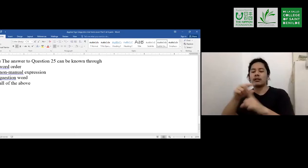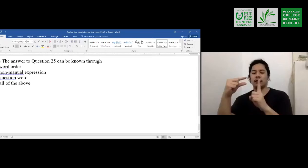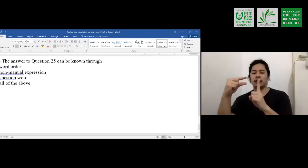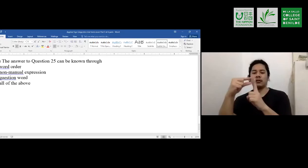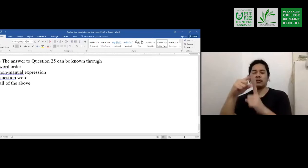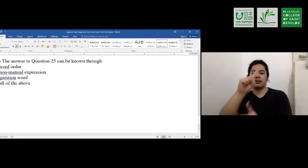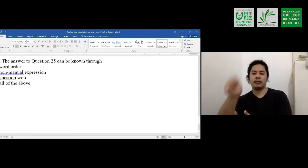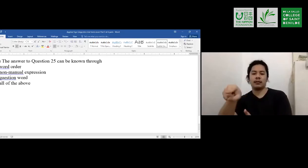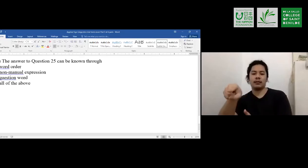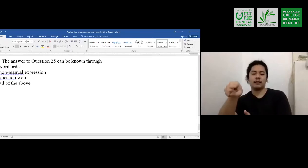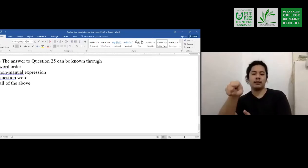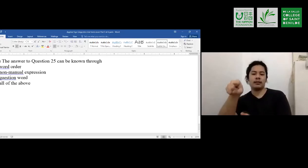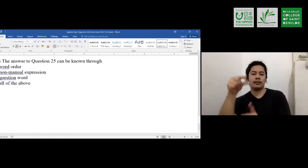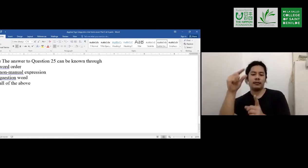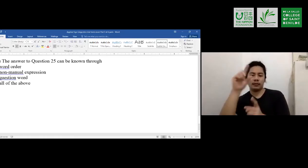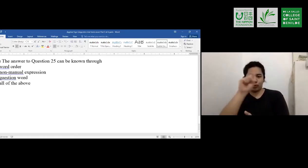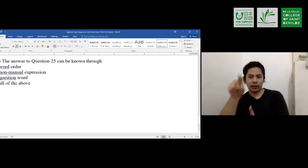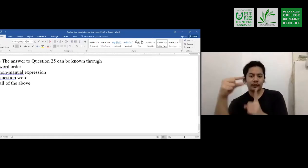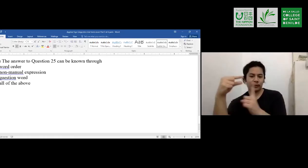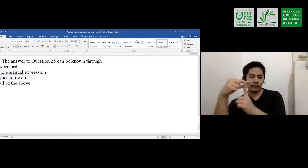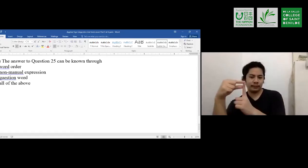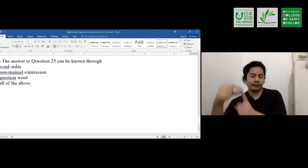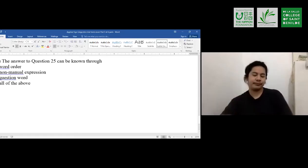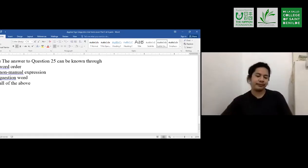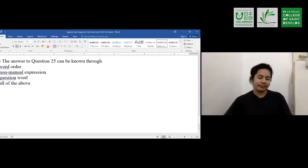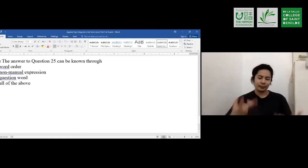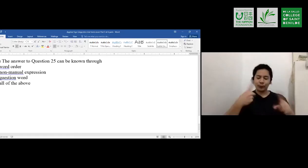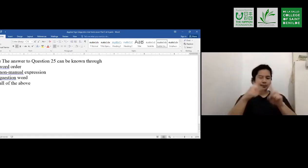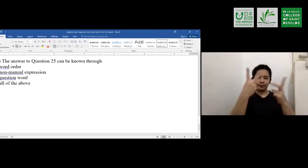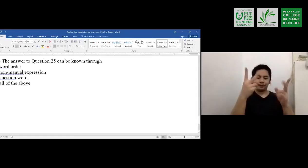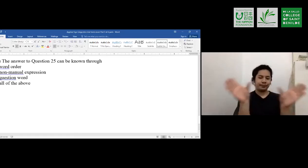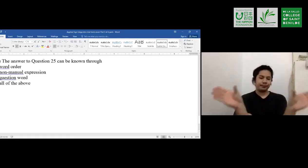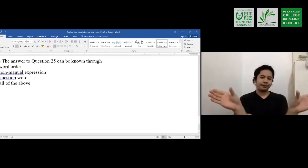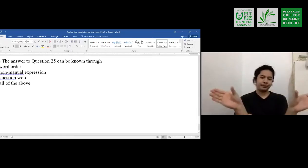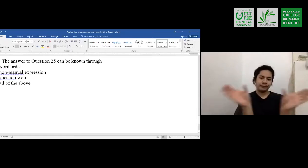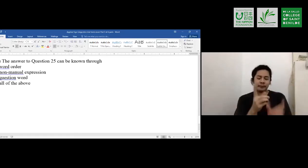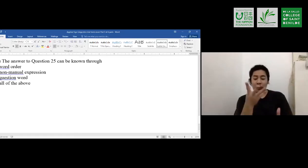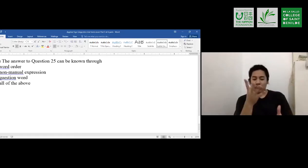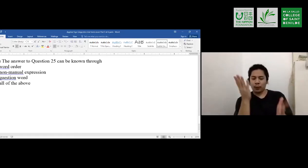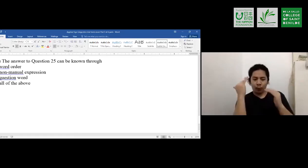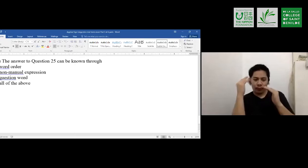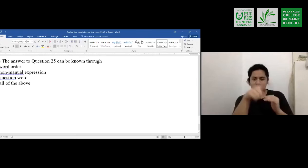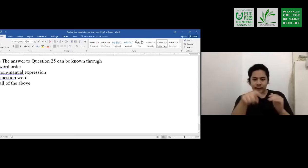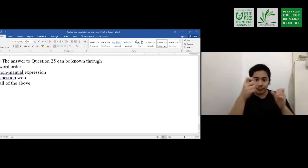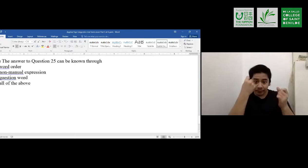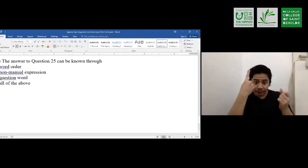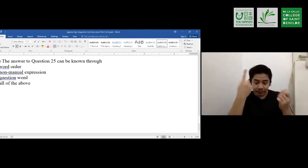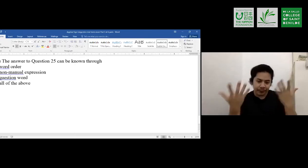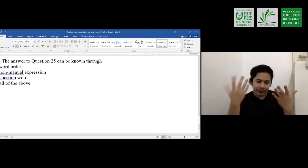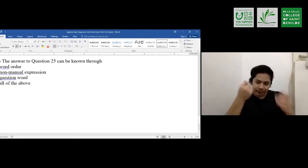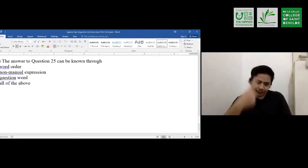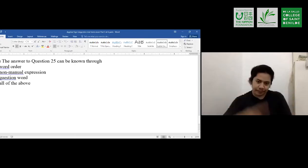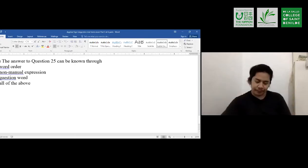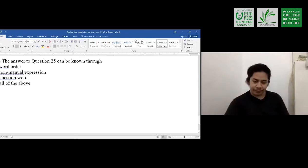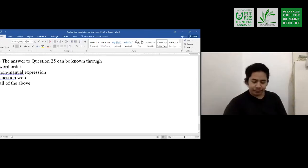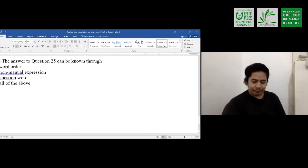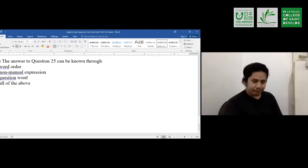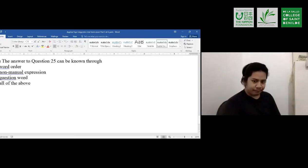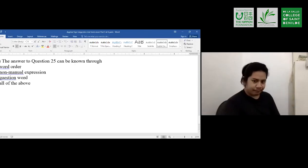how, what, which, yeah. That also is eliciting a question. So I just see the two now. Yeah.